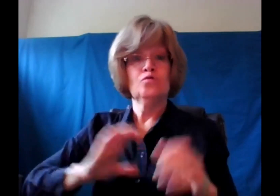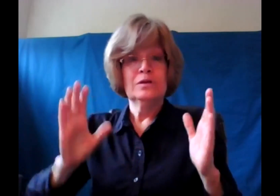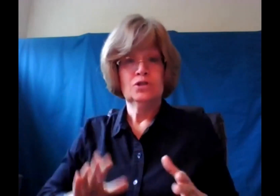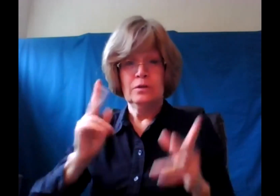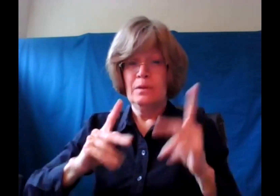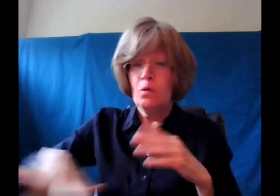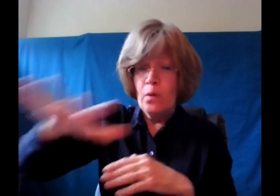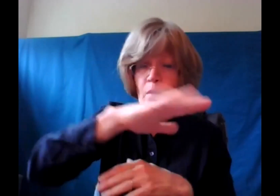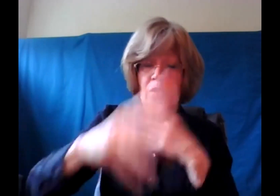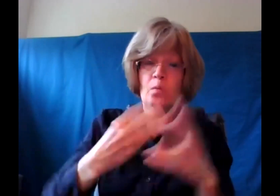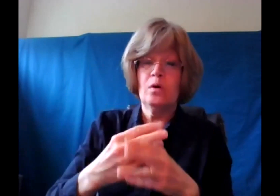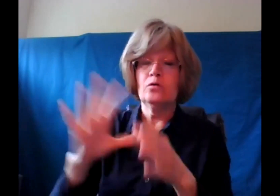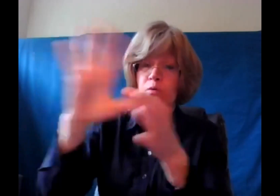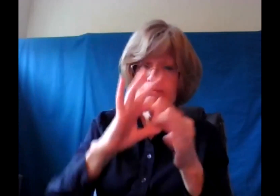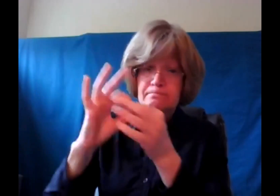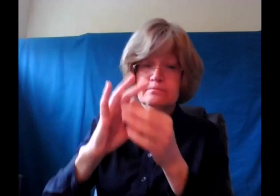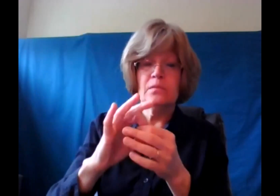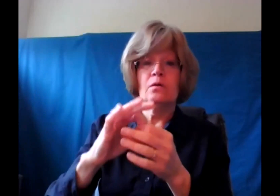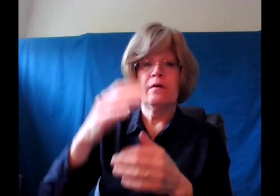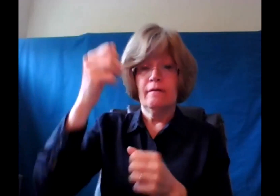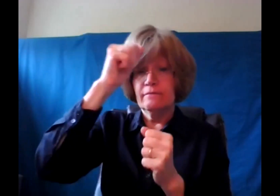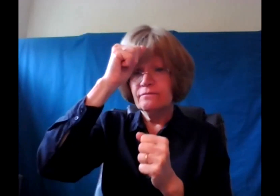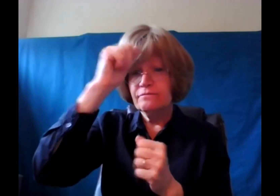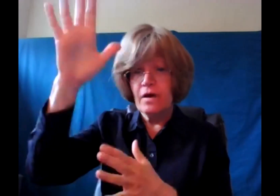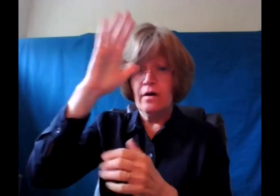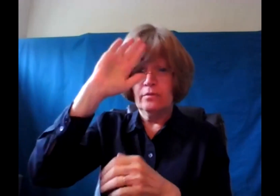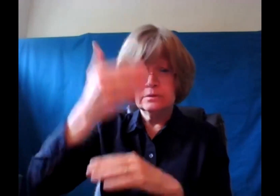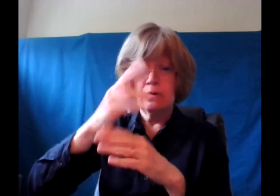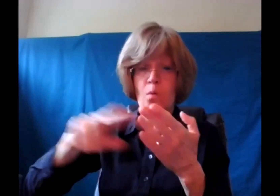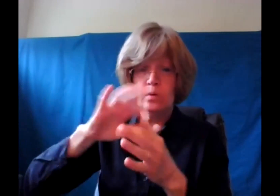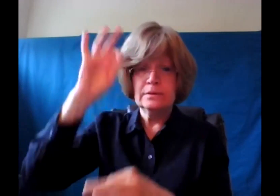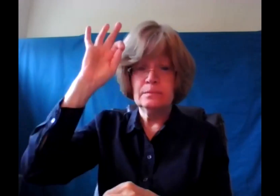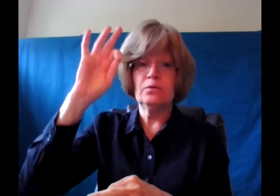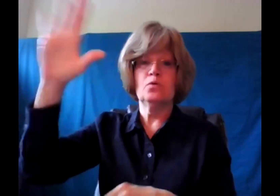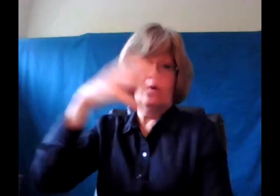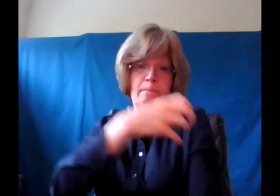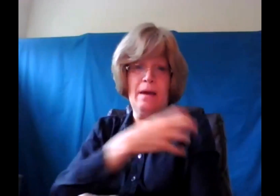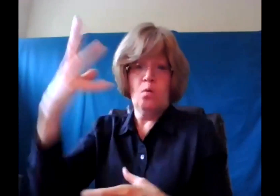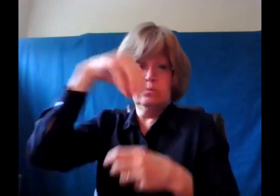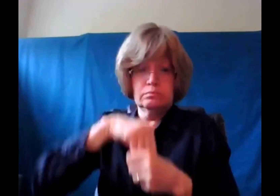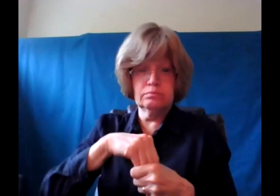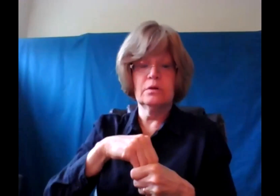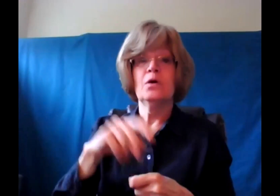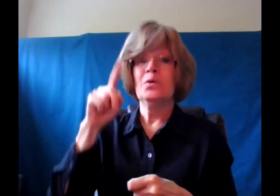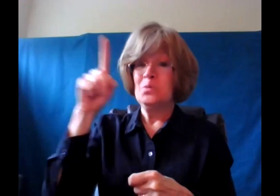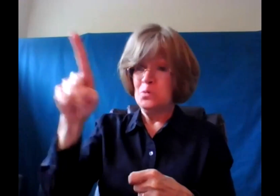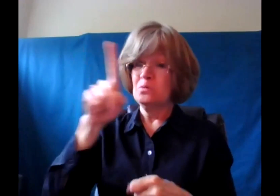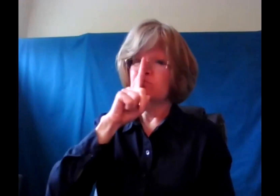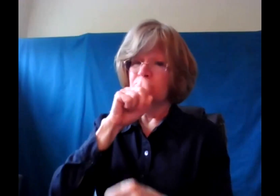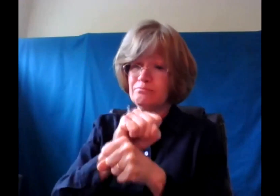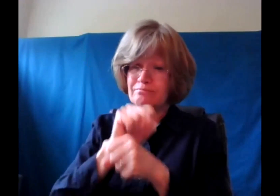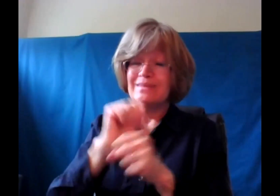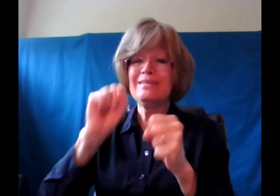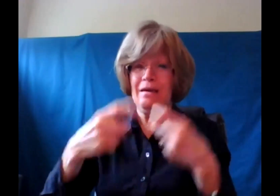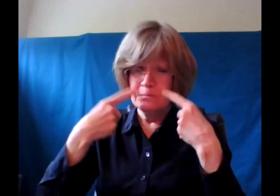of unity, Father, Son, and Holy Spirit. For by your power at work within us, you are indeed able